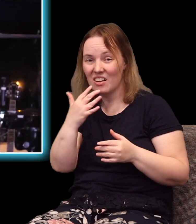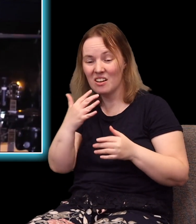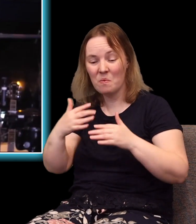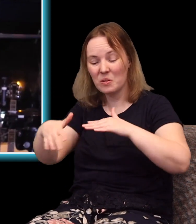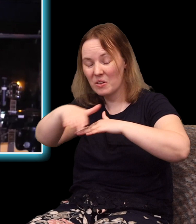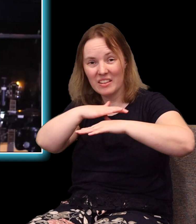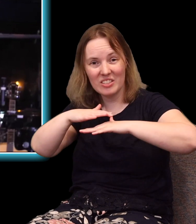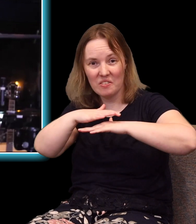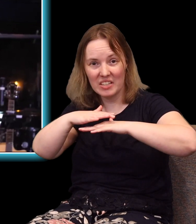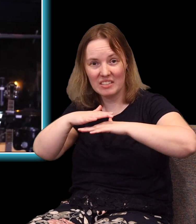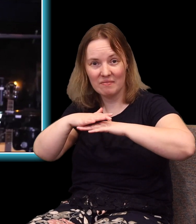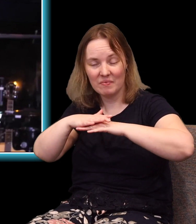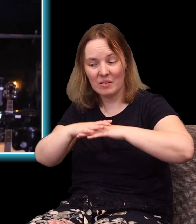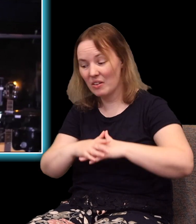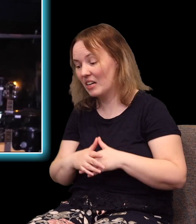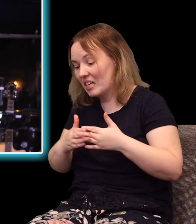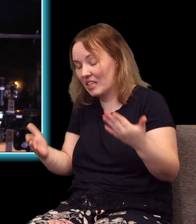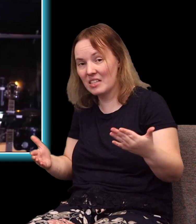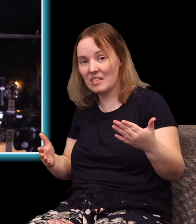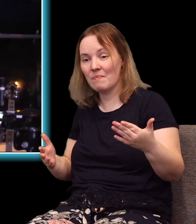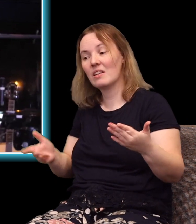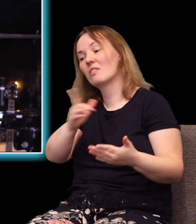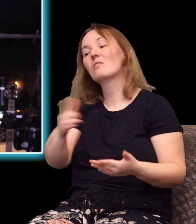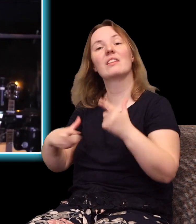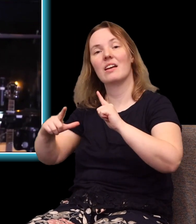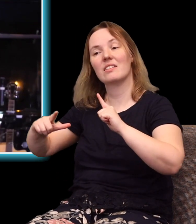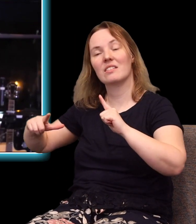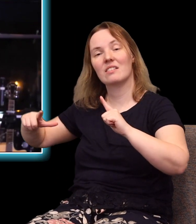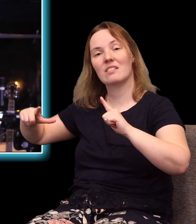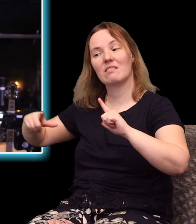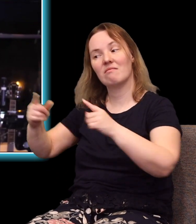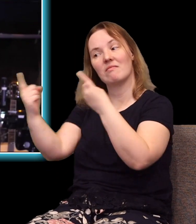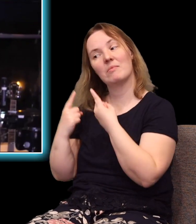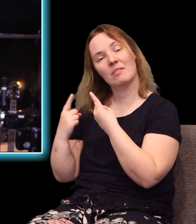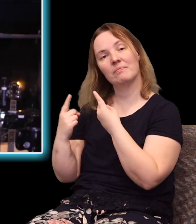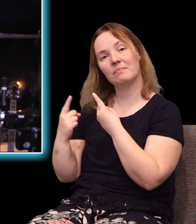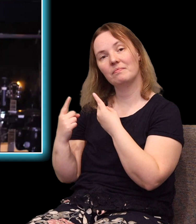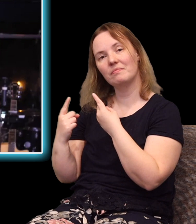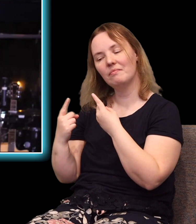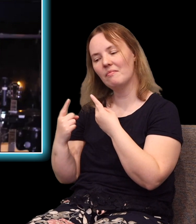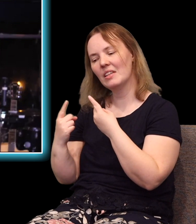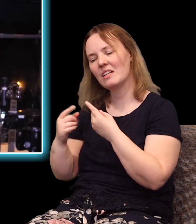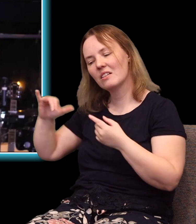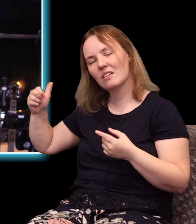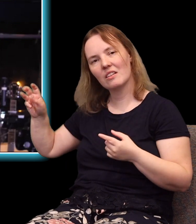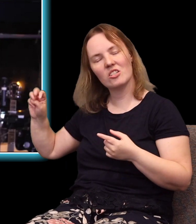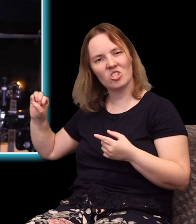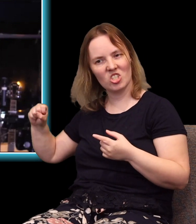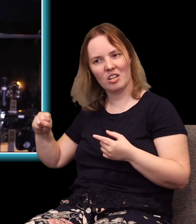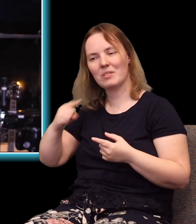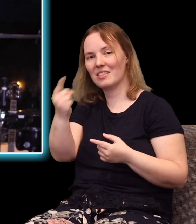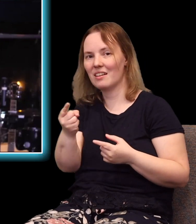deep. That's all it is. And there are things the Lord will allow to bump up against us. Again, going back to James. Consider it a thing of